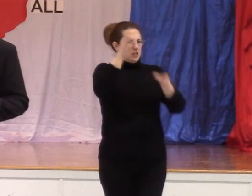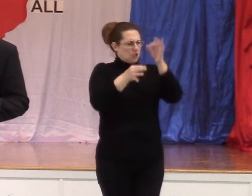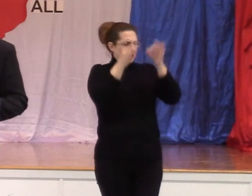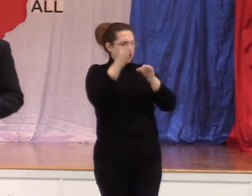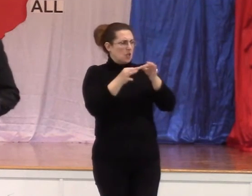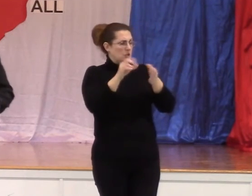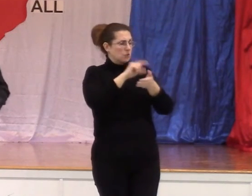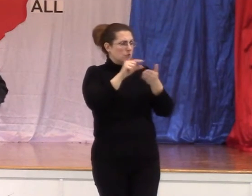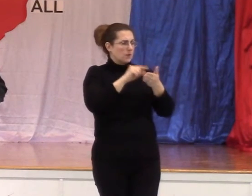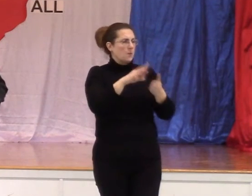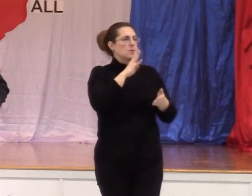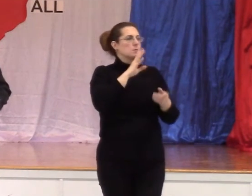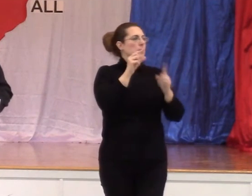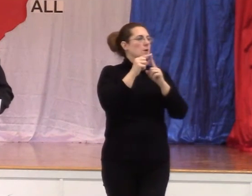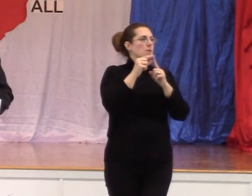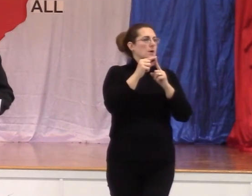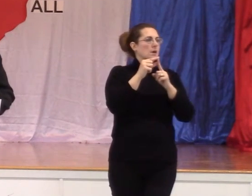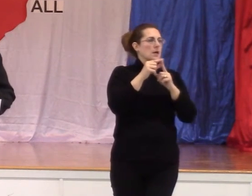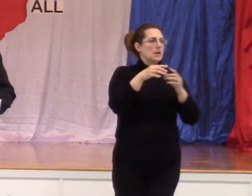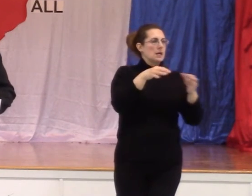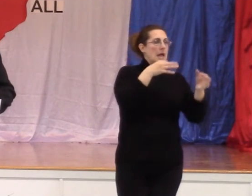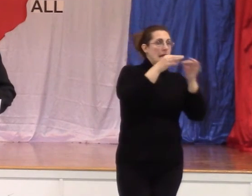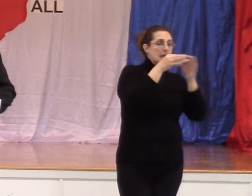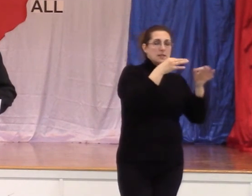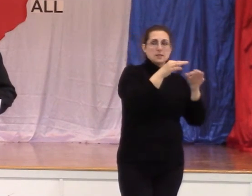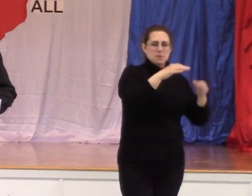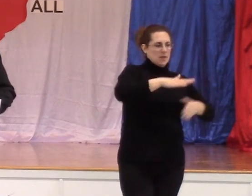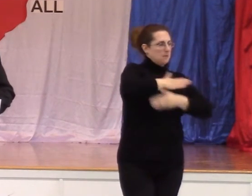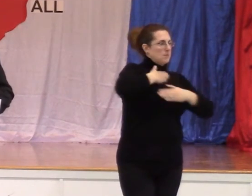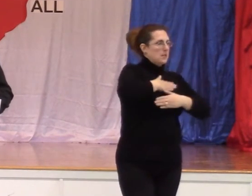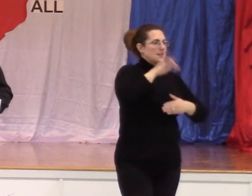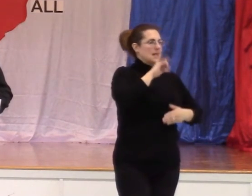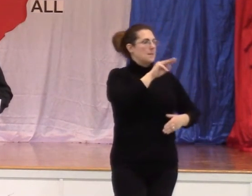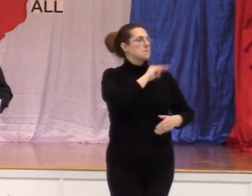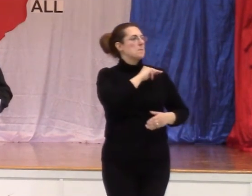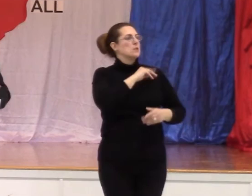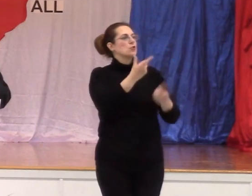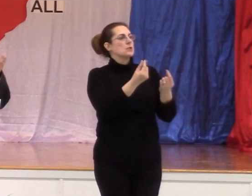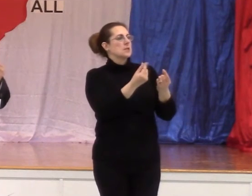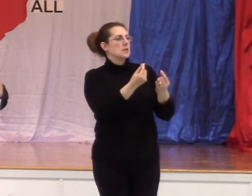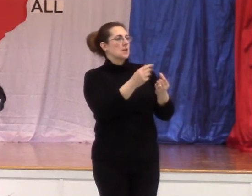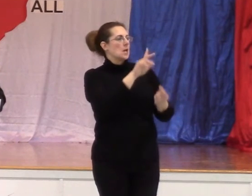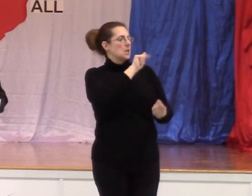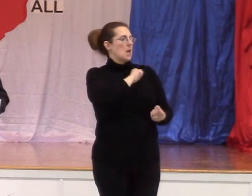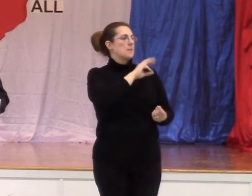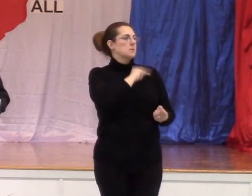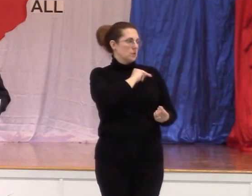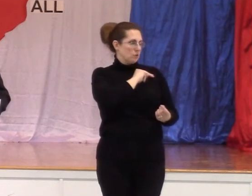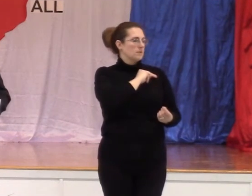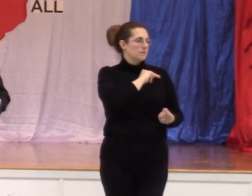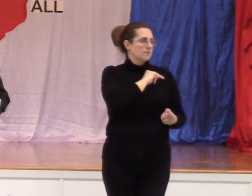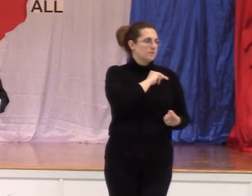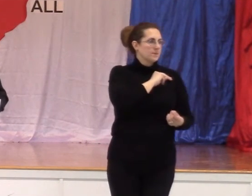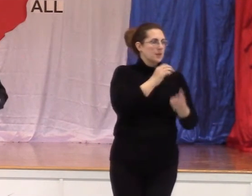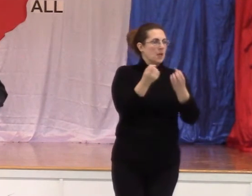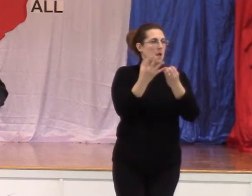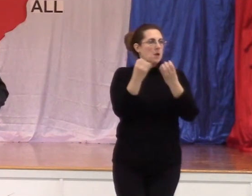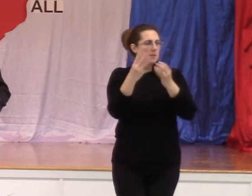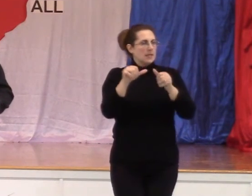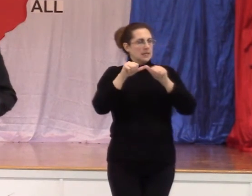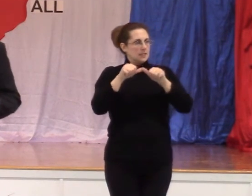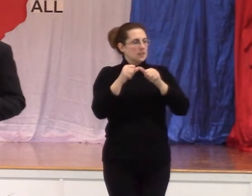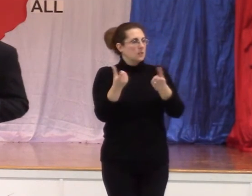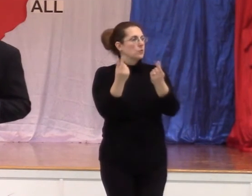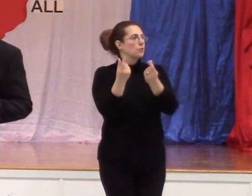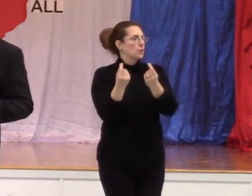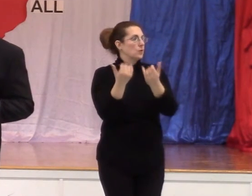spoken word and explain and stretch it at their pleasure, as Munzer did, Thomas Munzer, and many still do at the